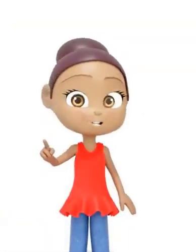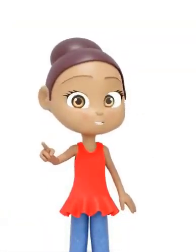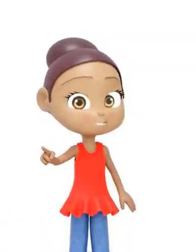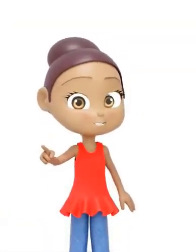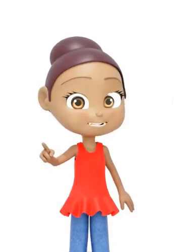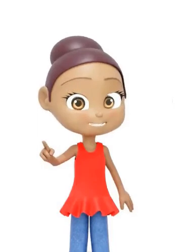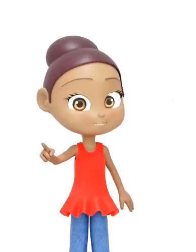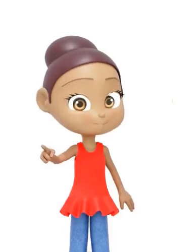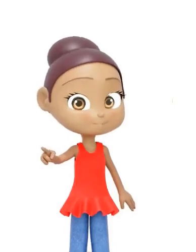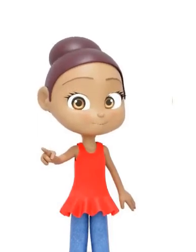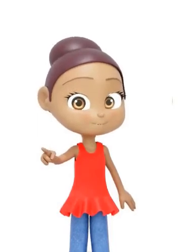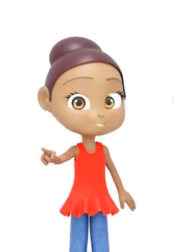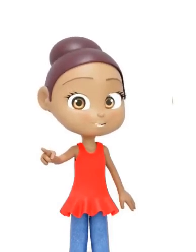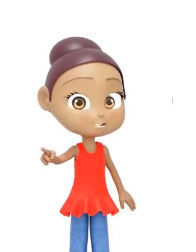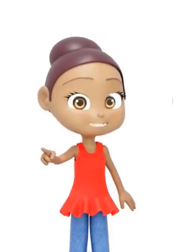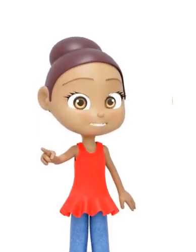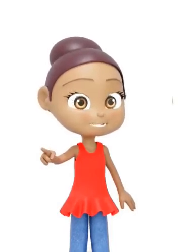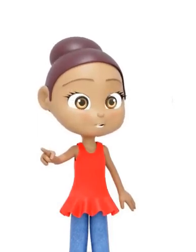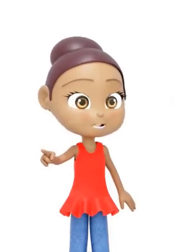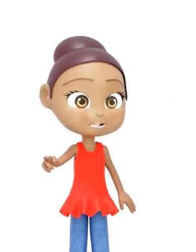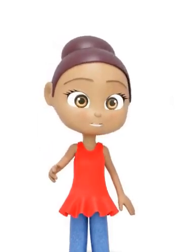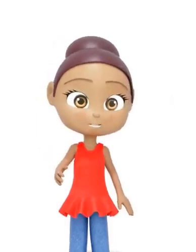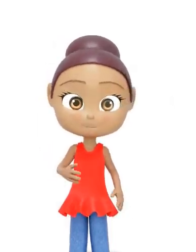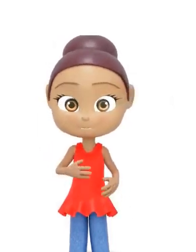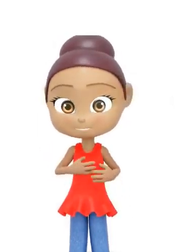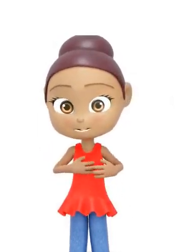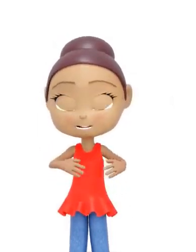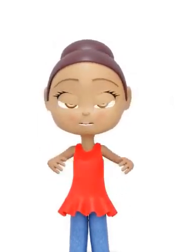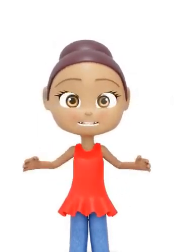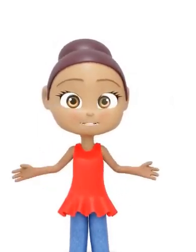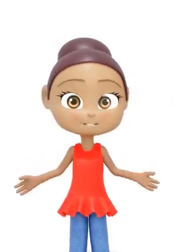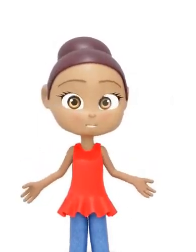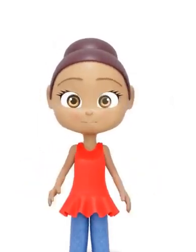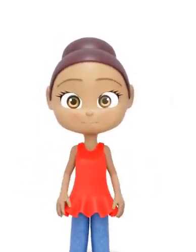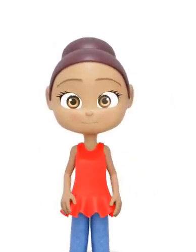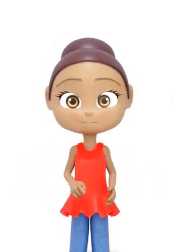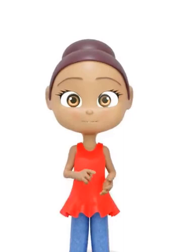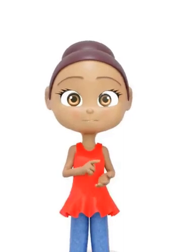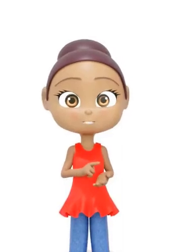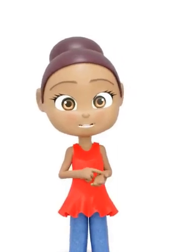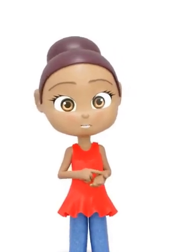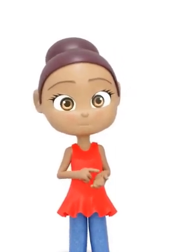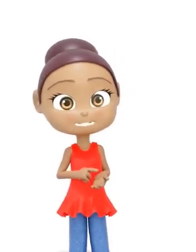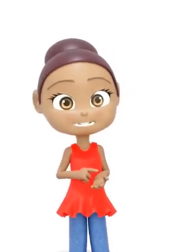variants of mangoes. Most mangoes are round or oval. Your skin is sometimes green,